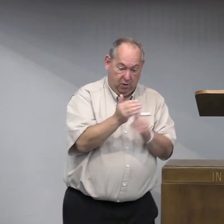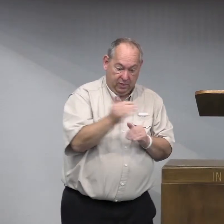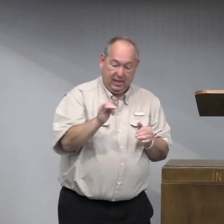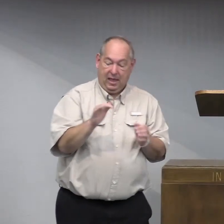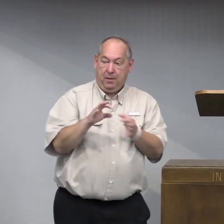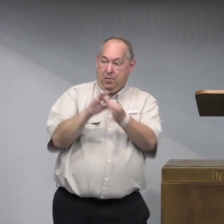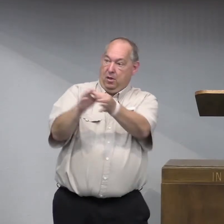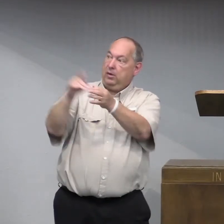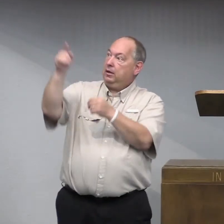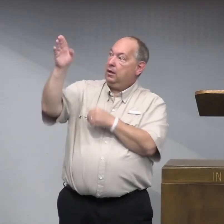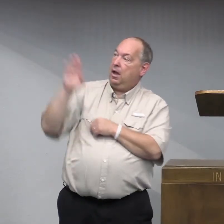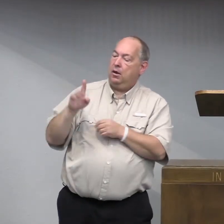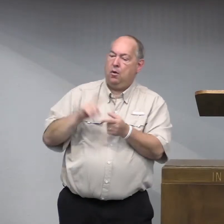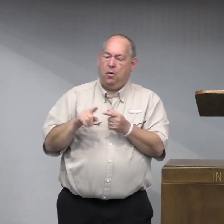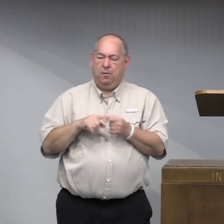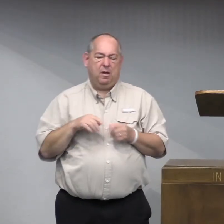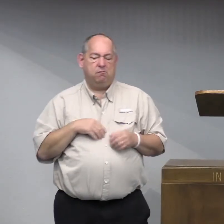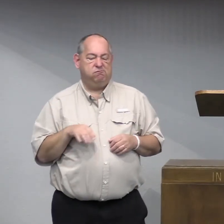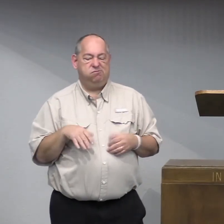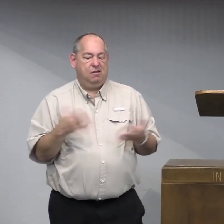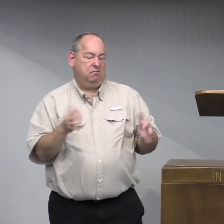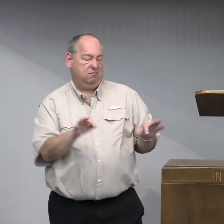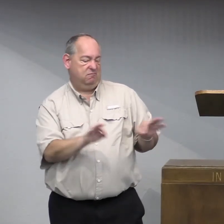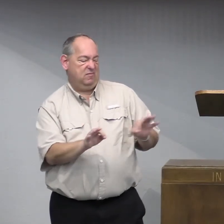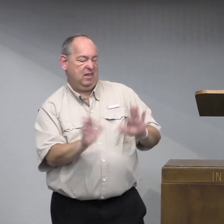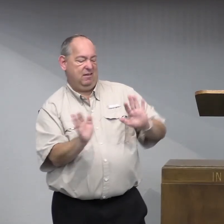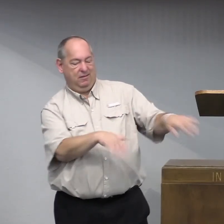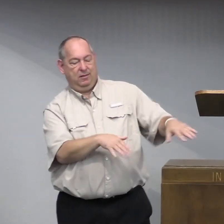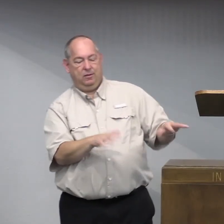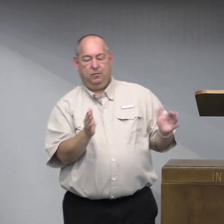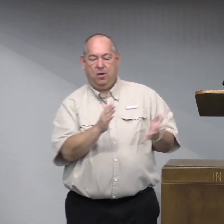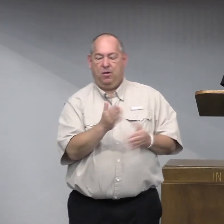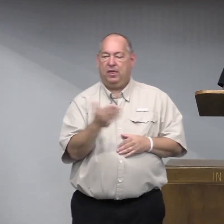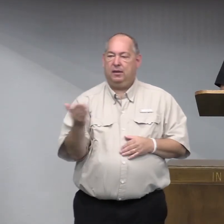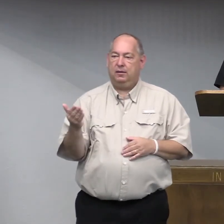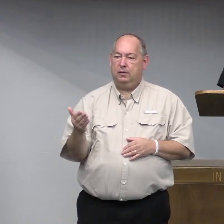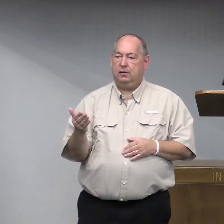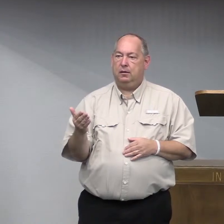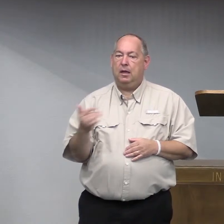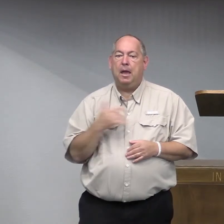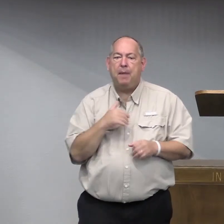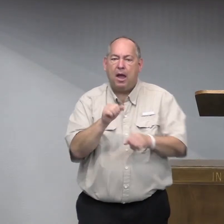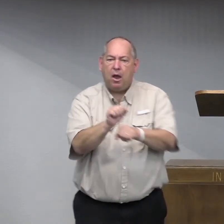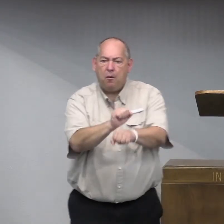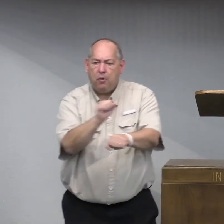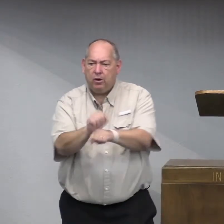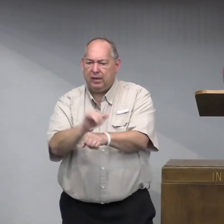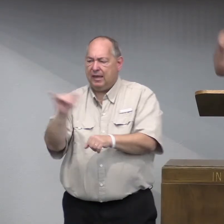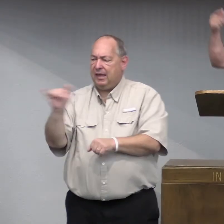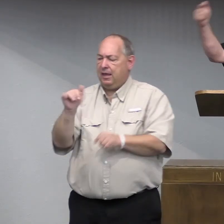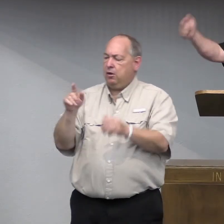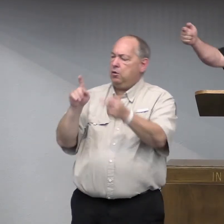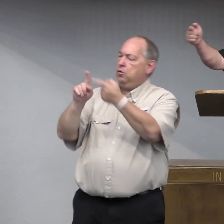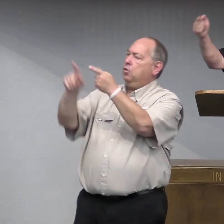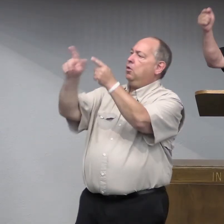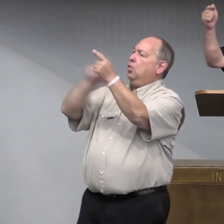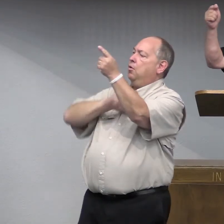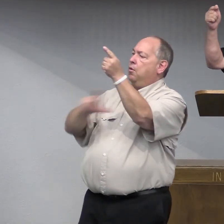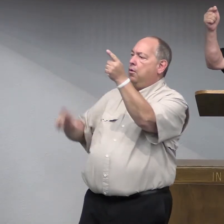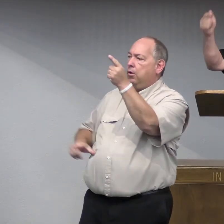to God, or am I pretty flippant with the small things? Am I working as unto the